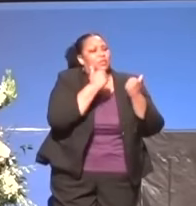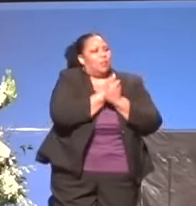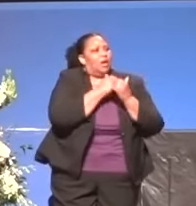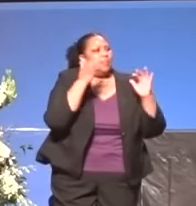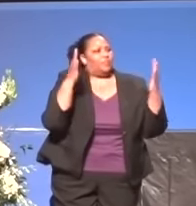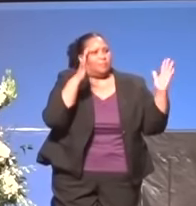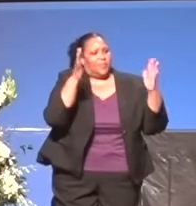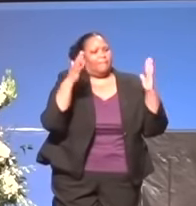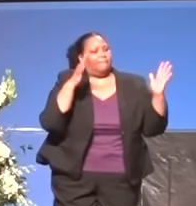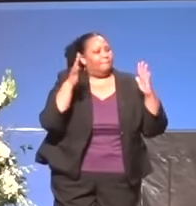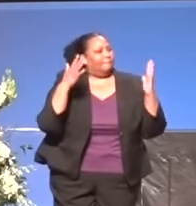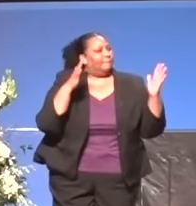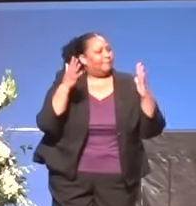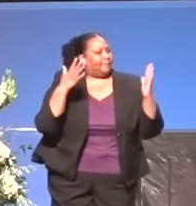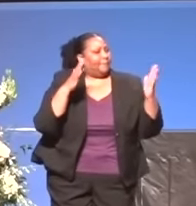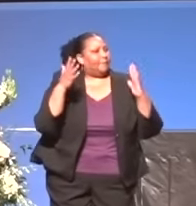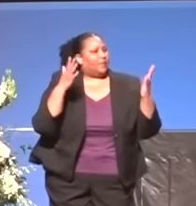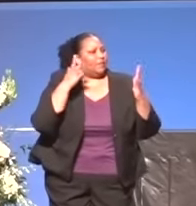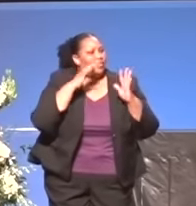love, please. The family.